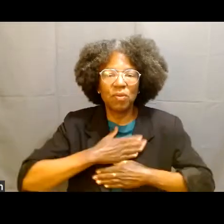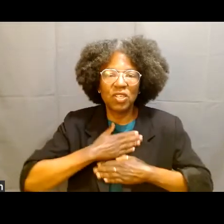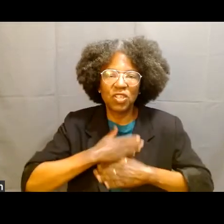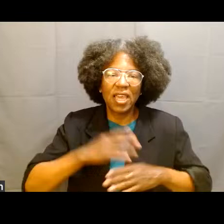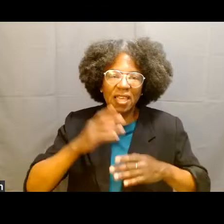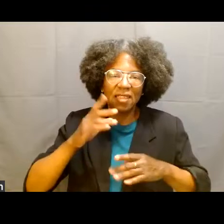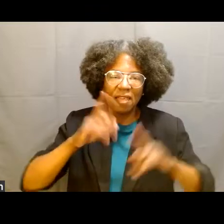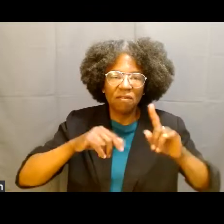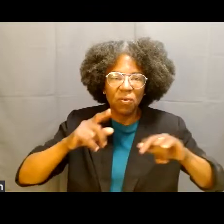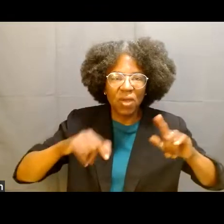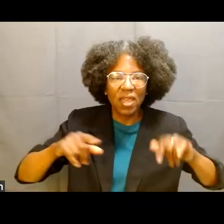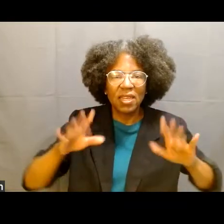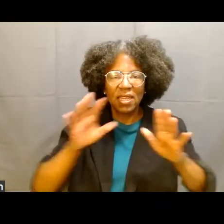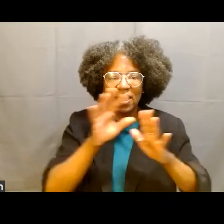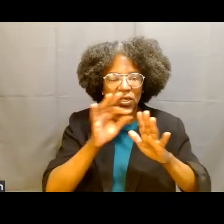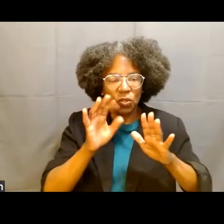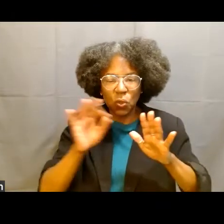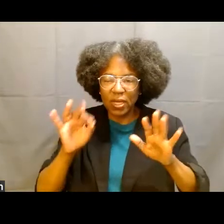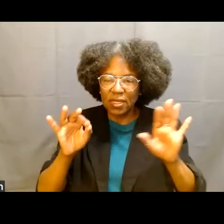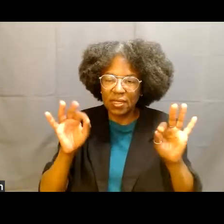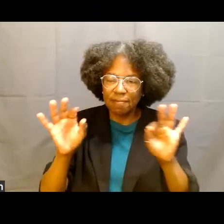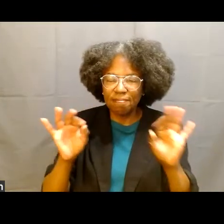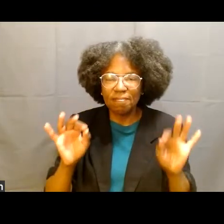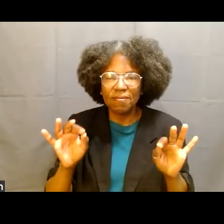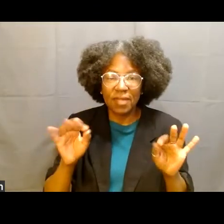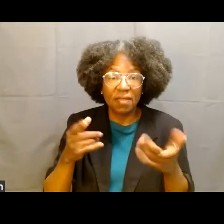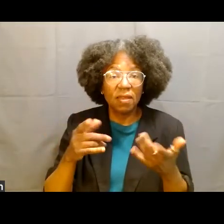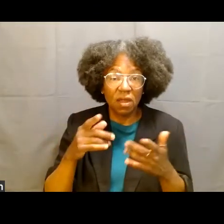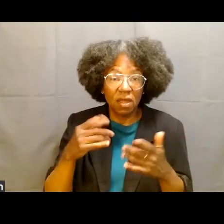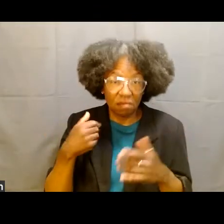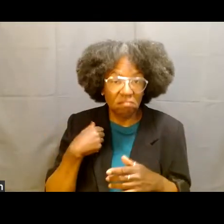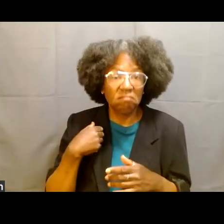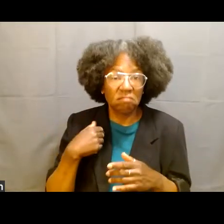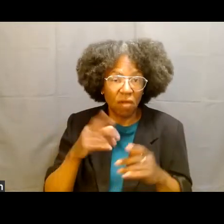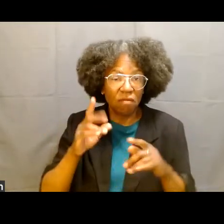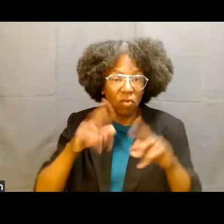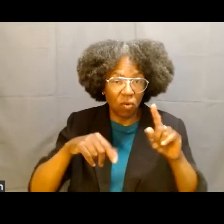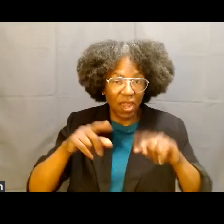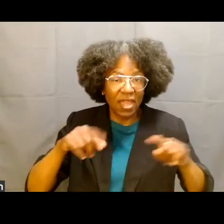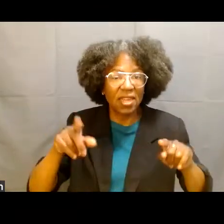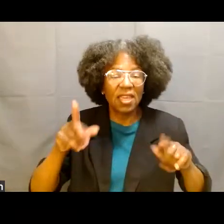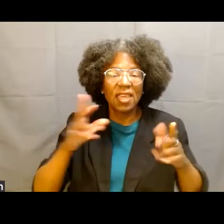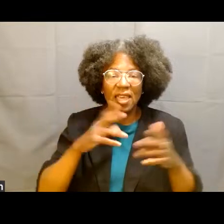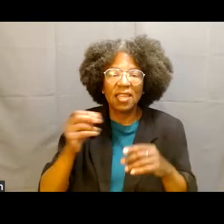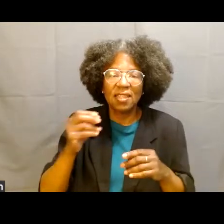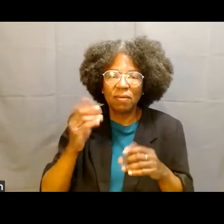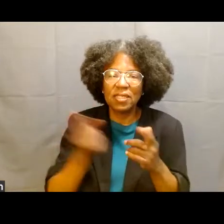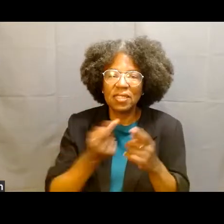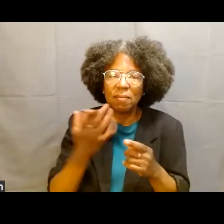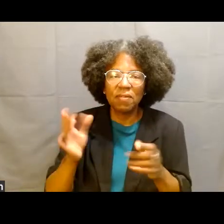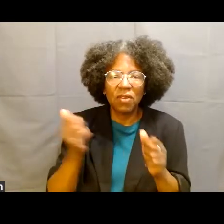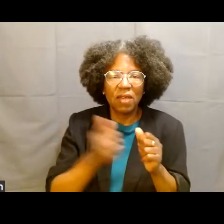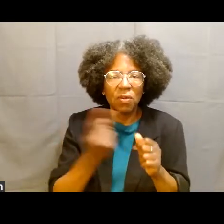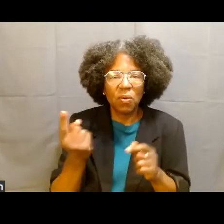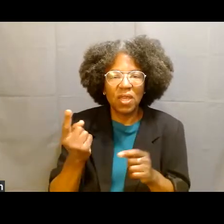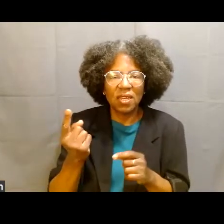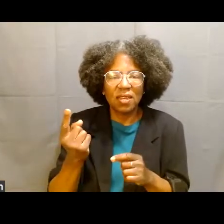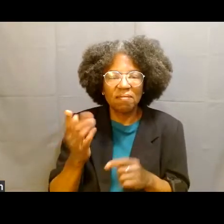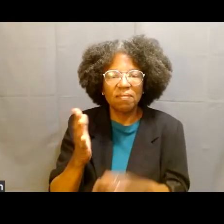agency. And there was a variety. I think there was something for everyone. And I know that in the past, I think teachers